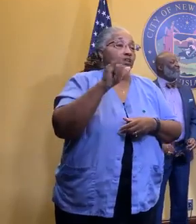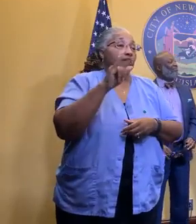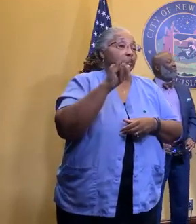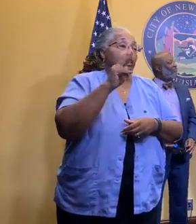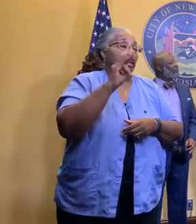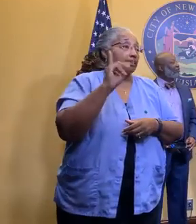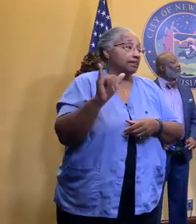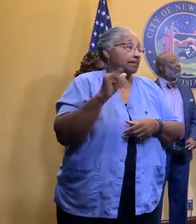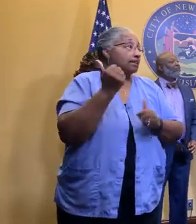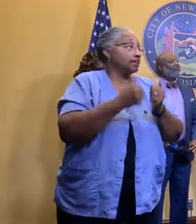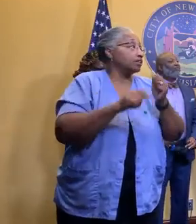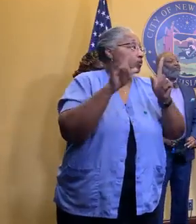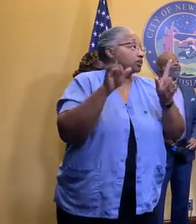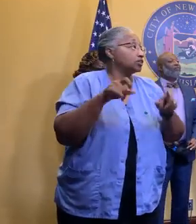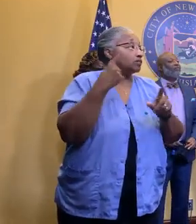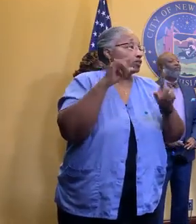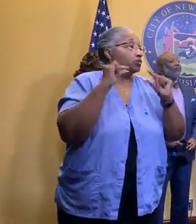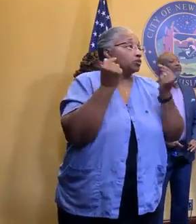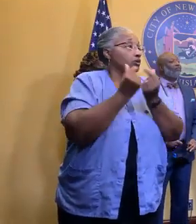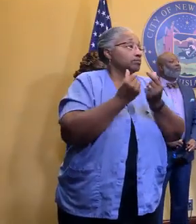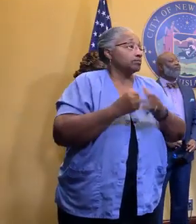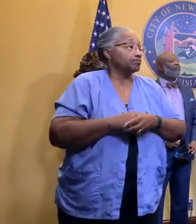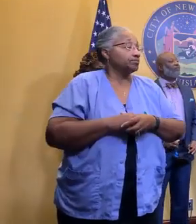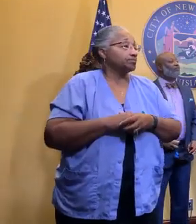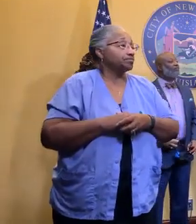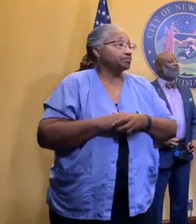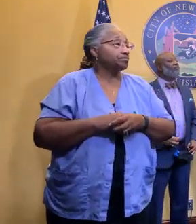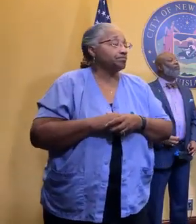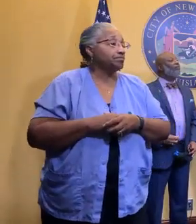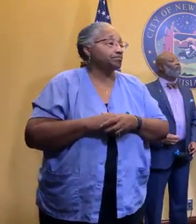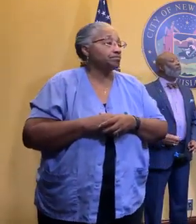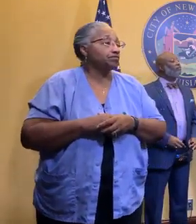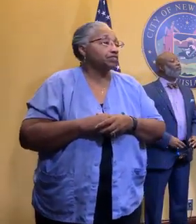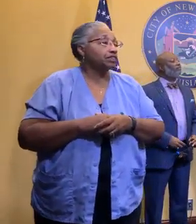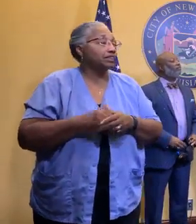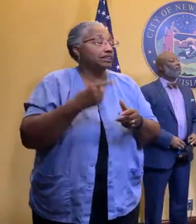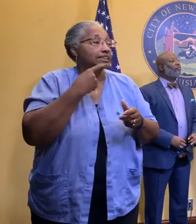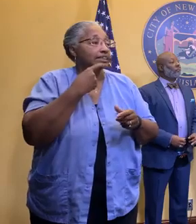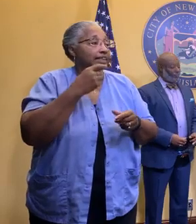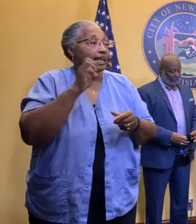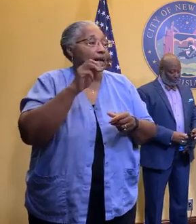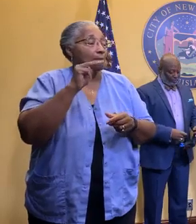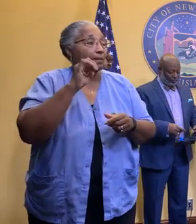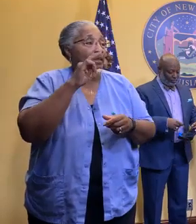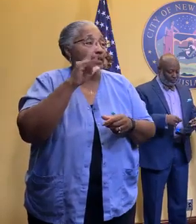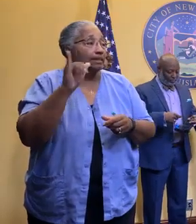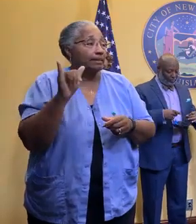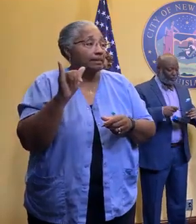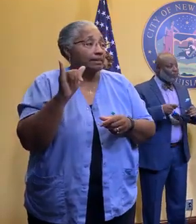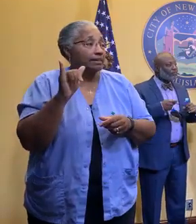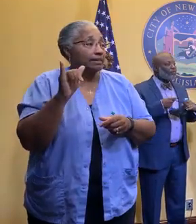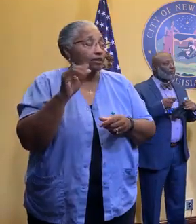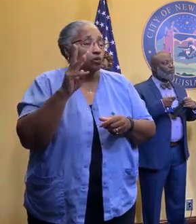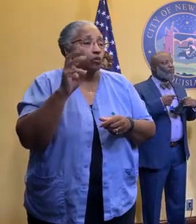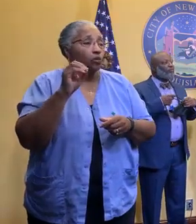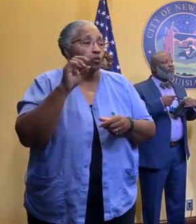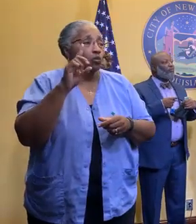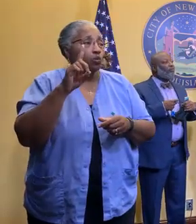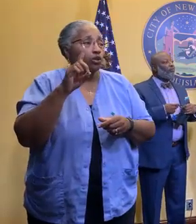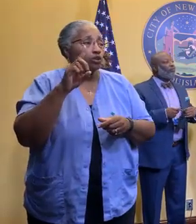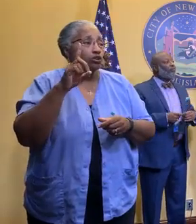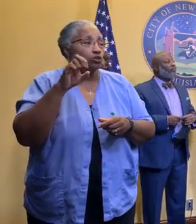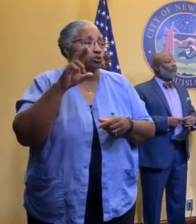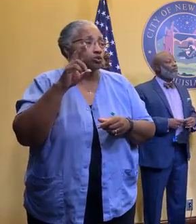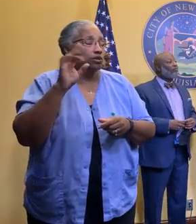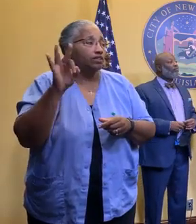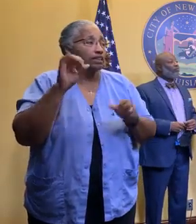for, Anyone? The advocate? Hi, I'm Emily Woodruff, and I'm wondering if you could talk